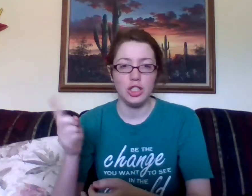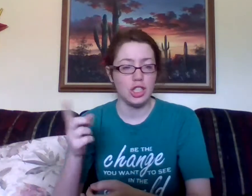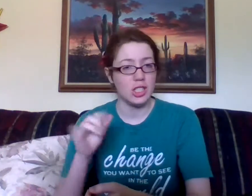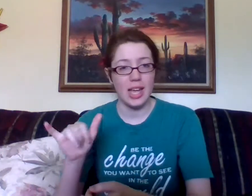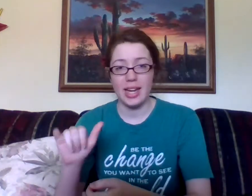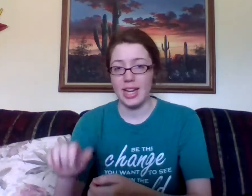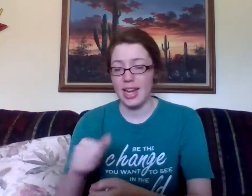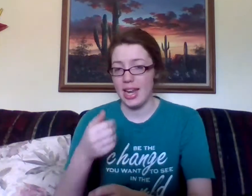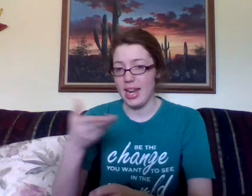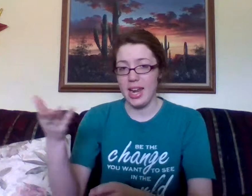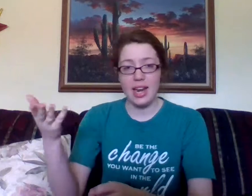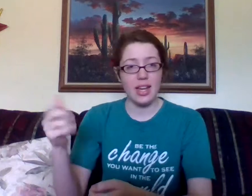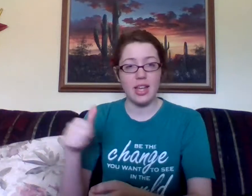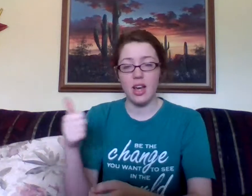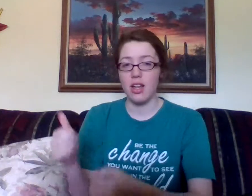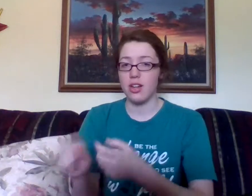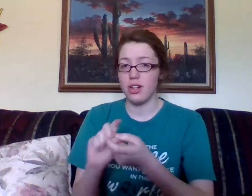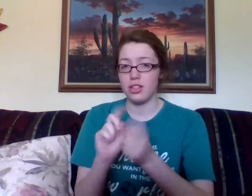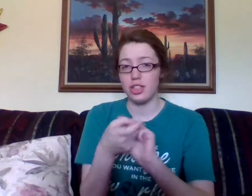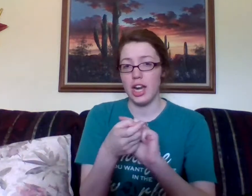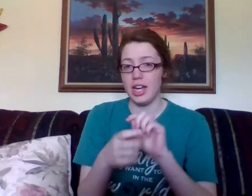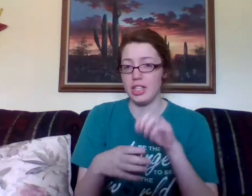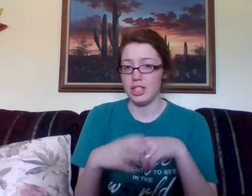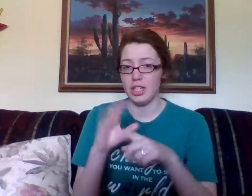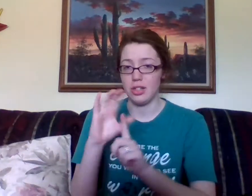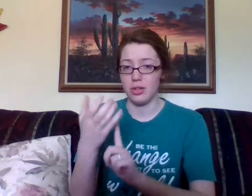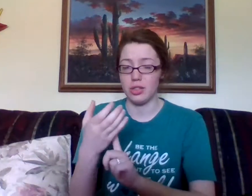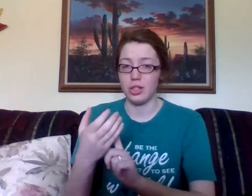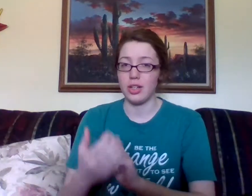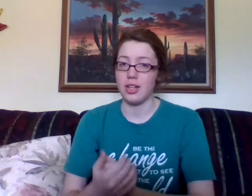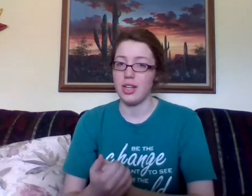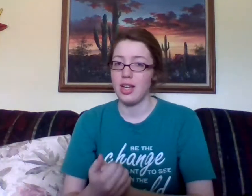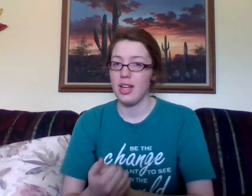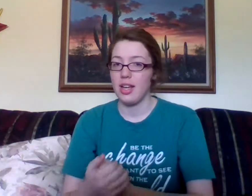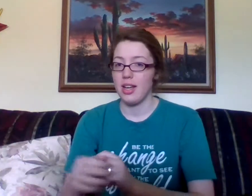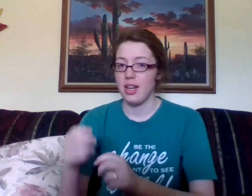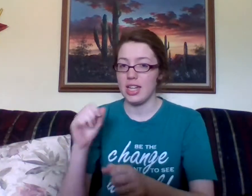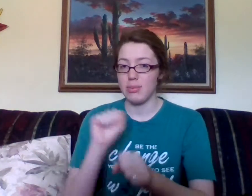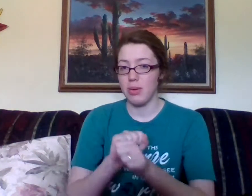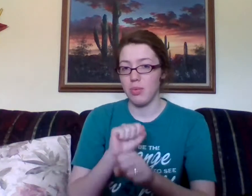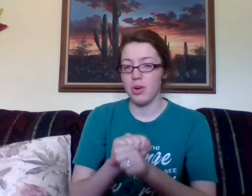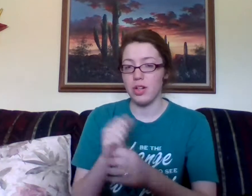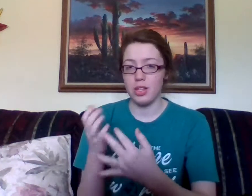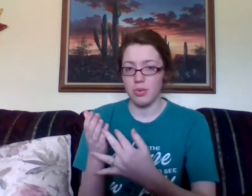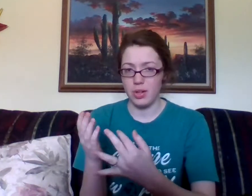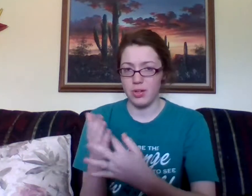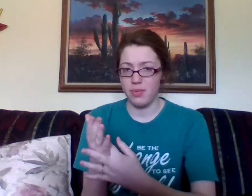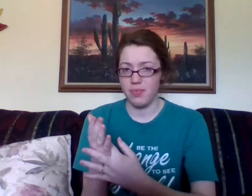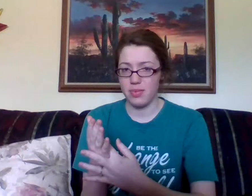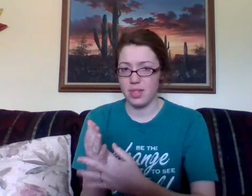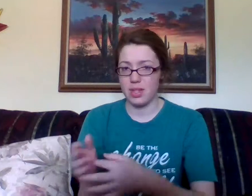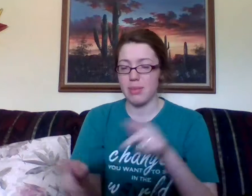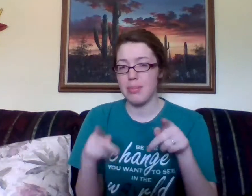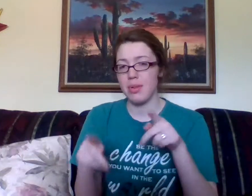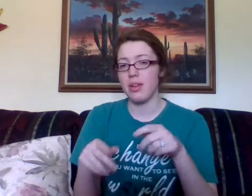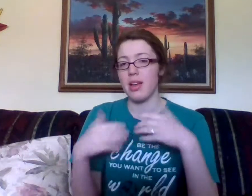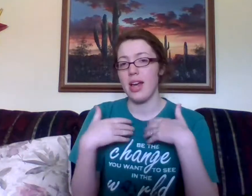just like any other change in culture has to be worked through. People